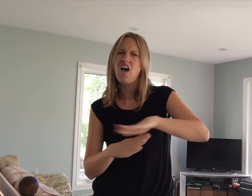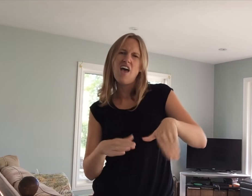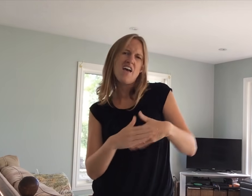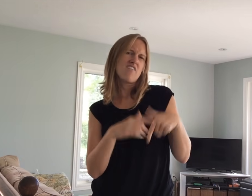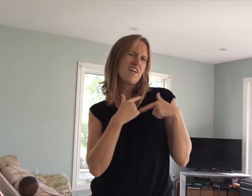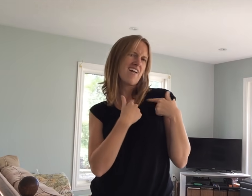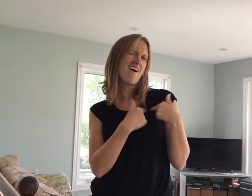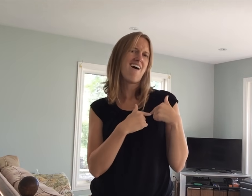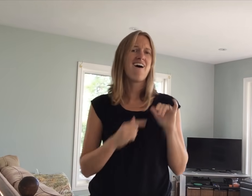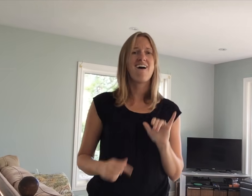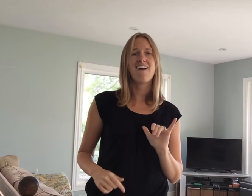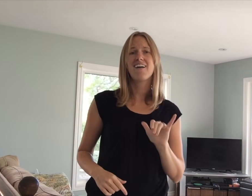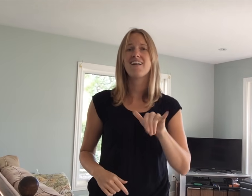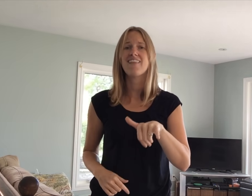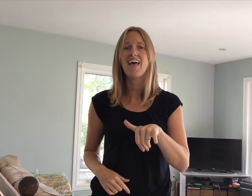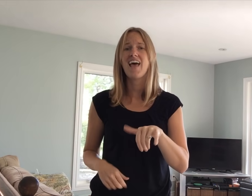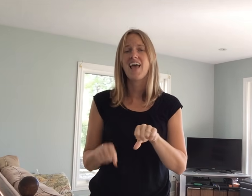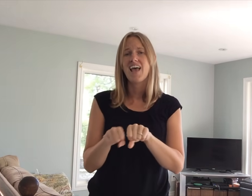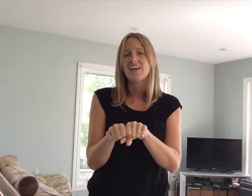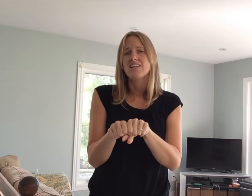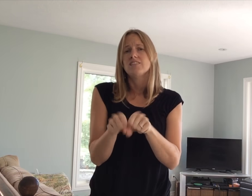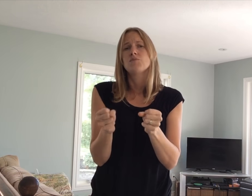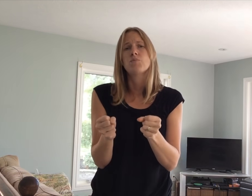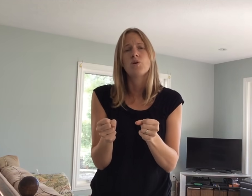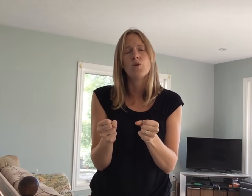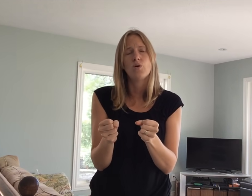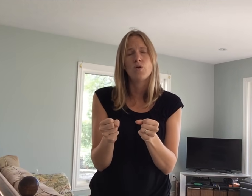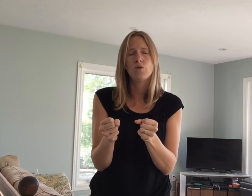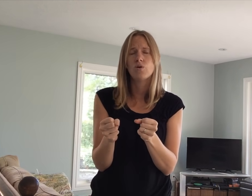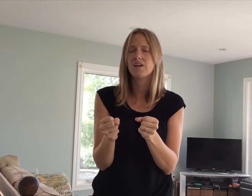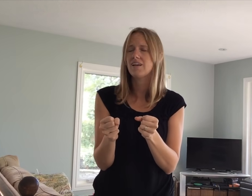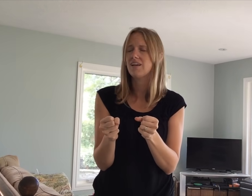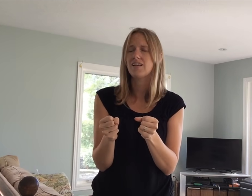Every heart that is broken